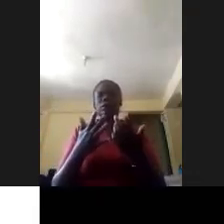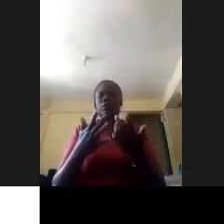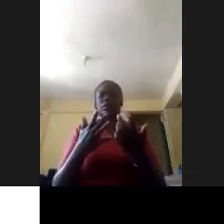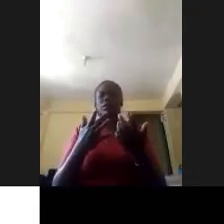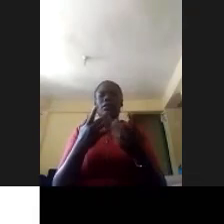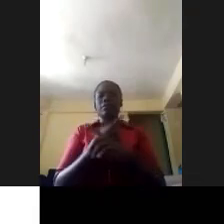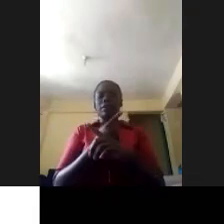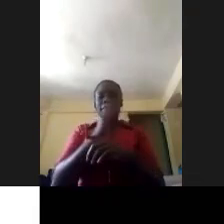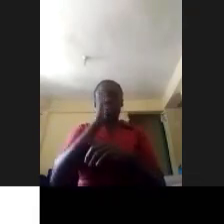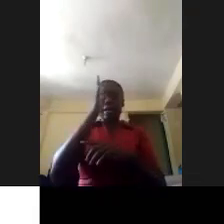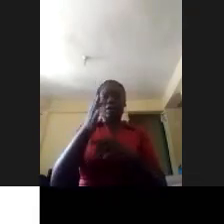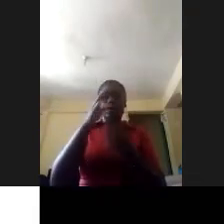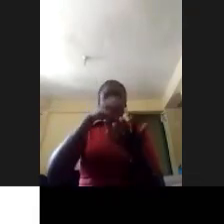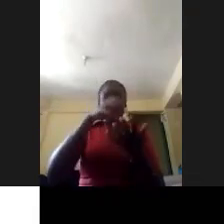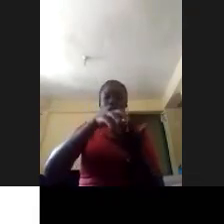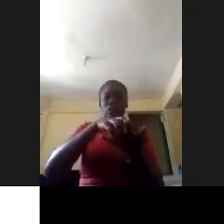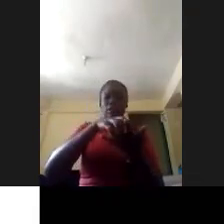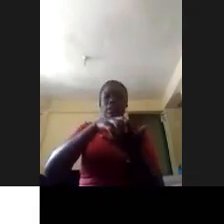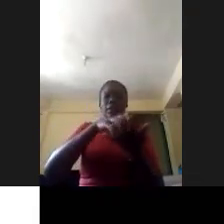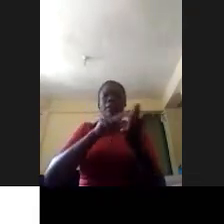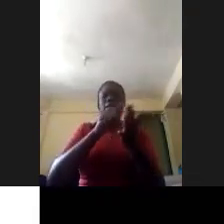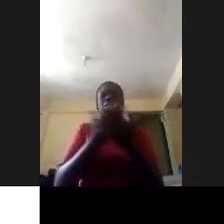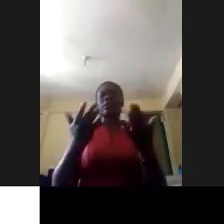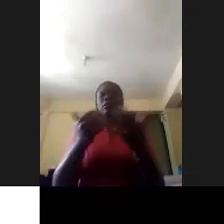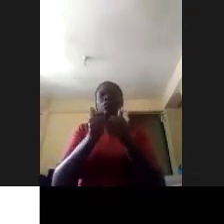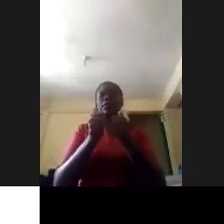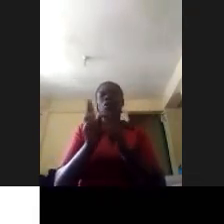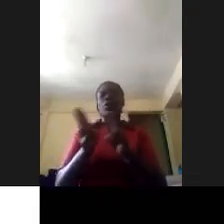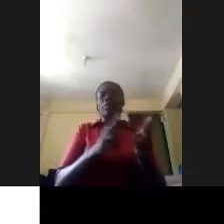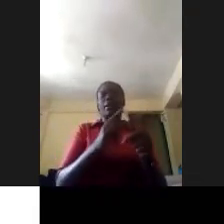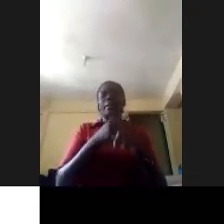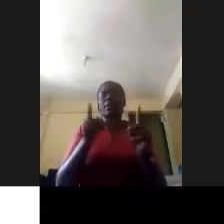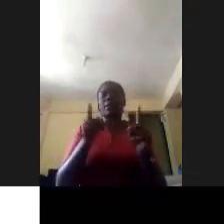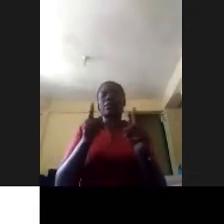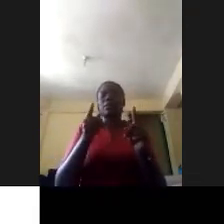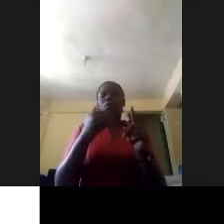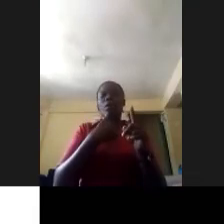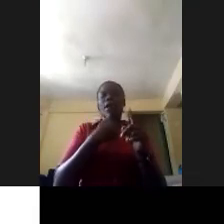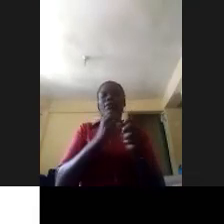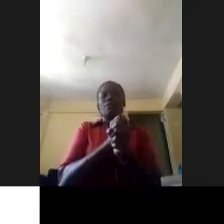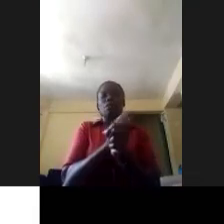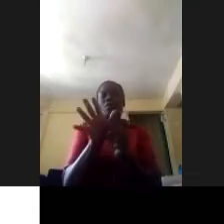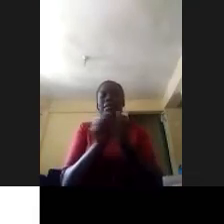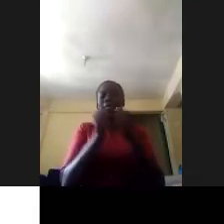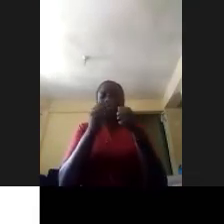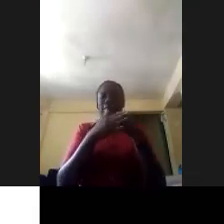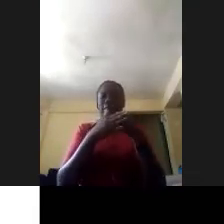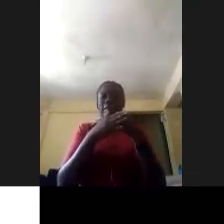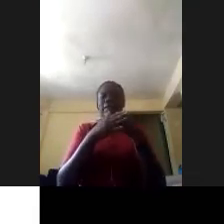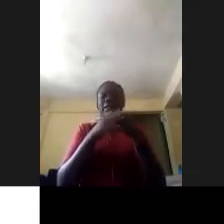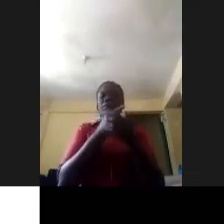Yeah, these disorders are common. So whether or not there is COVID-19, these are some of